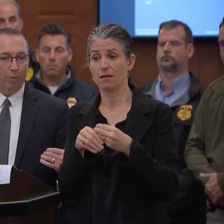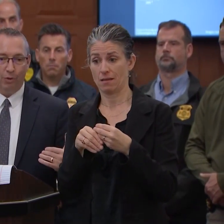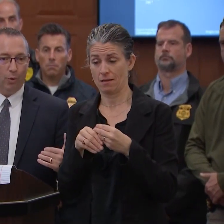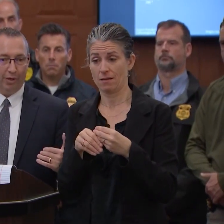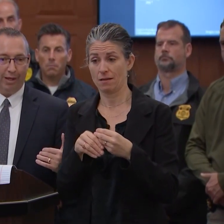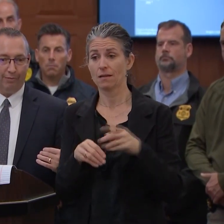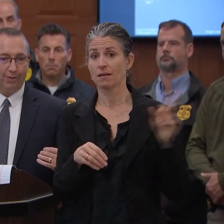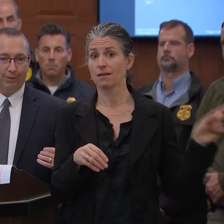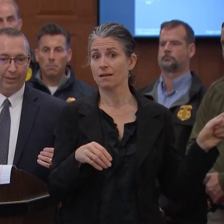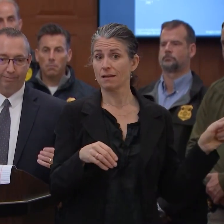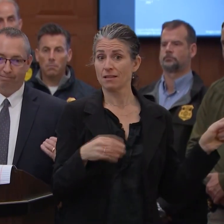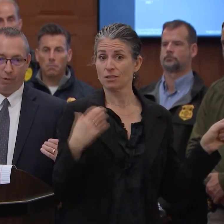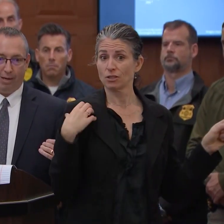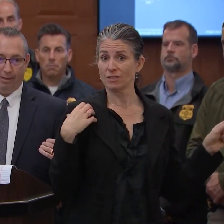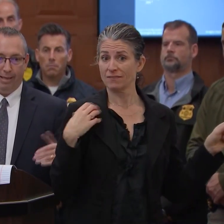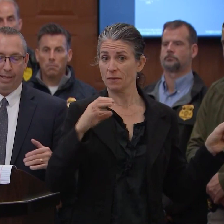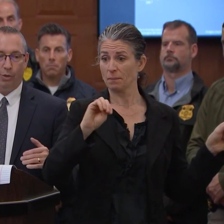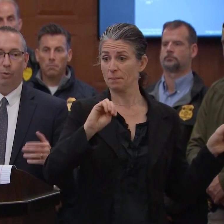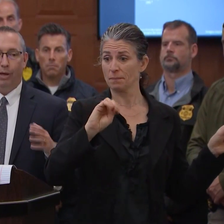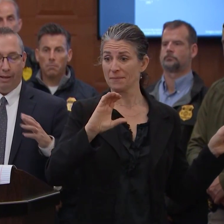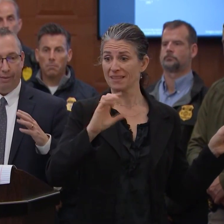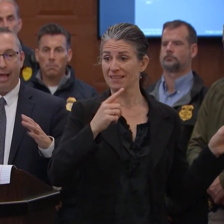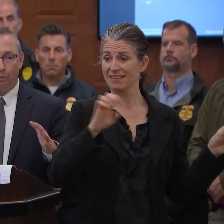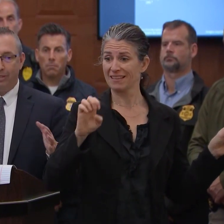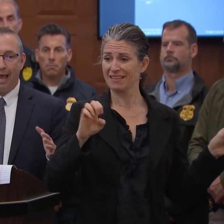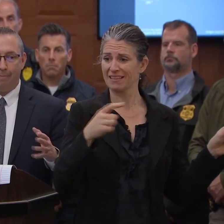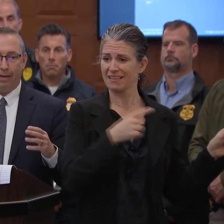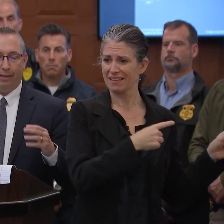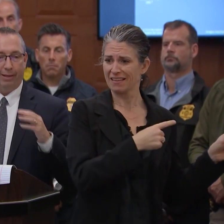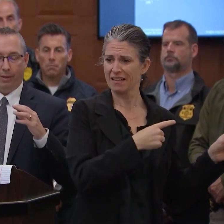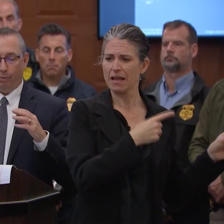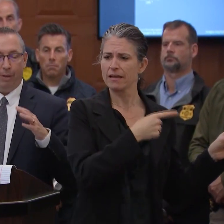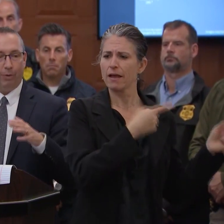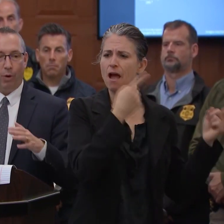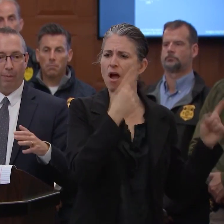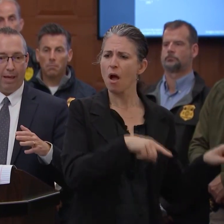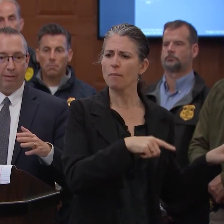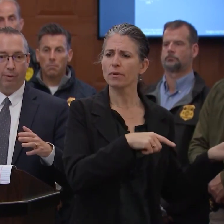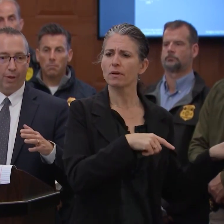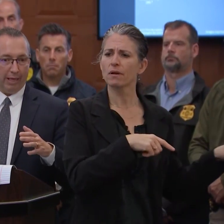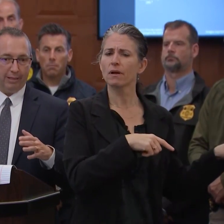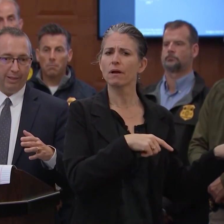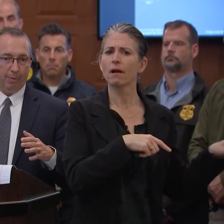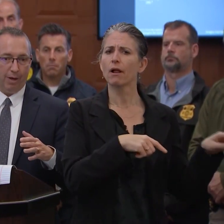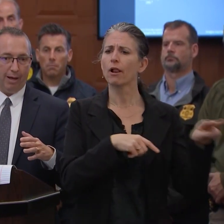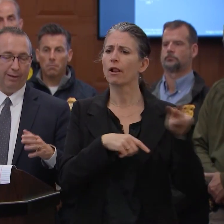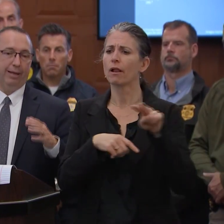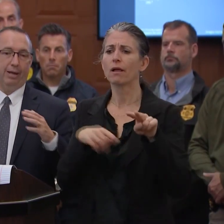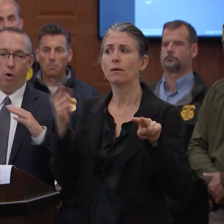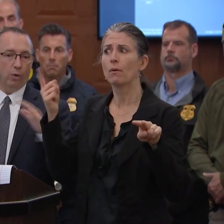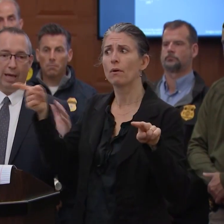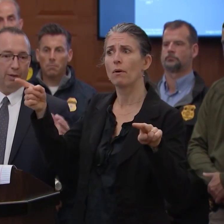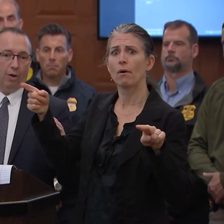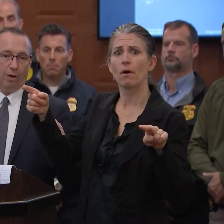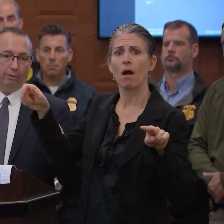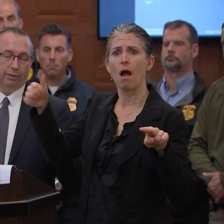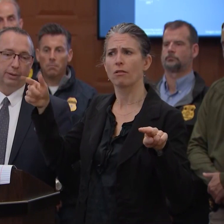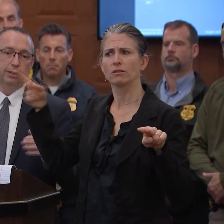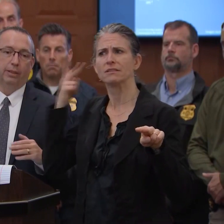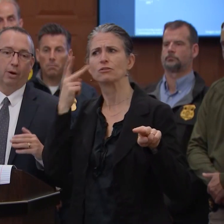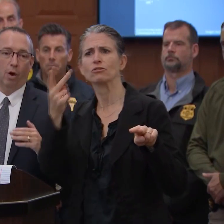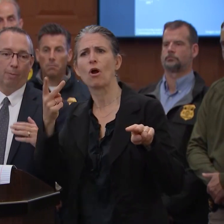found an open door to that facility, right? So that's what's happening. People go to bed, whether they can sleep or not, and all night